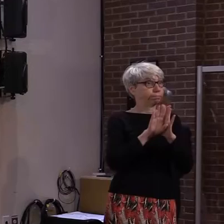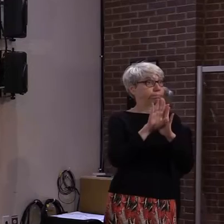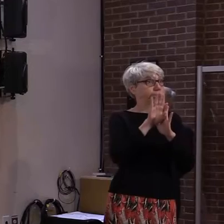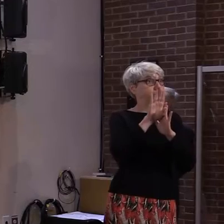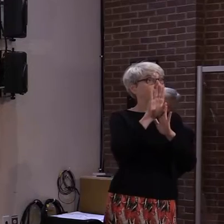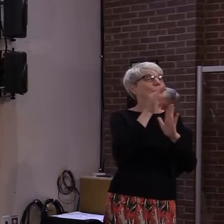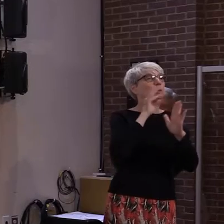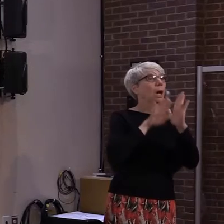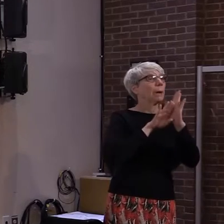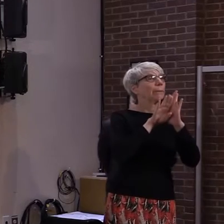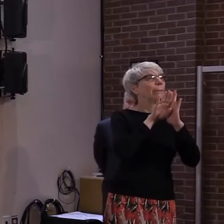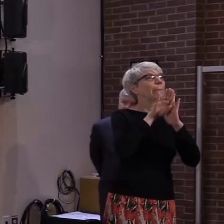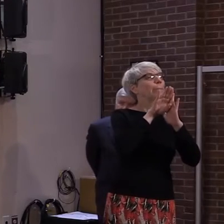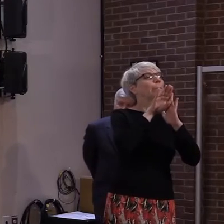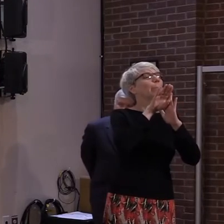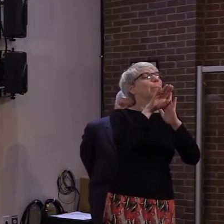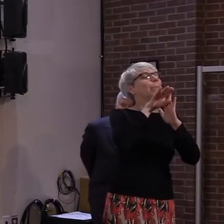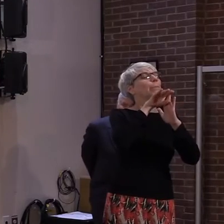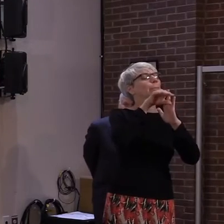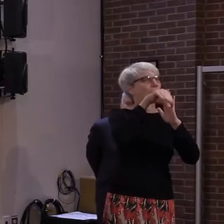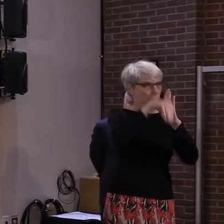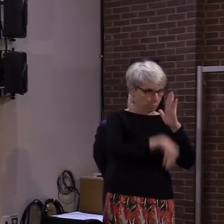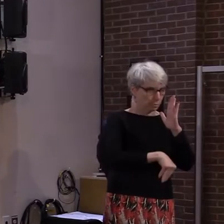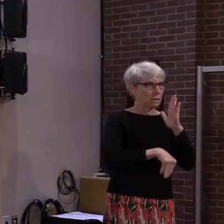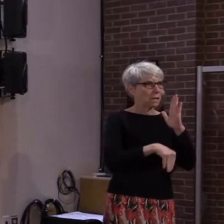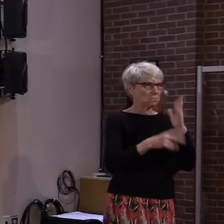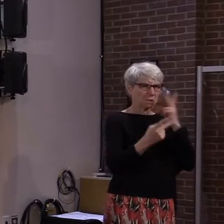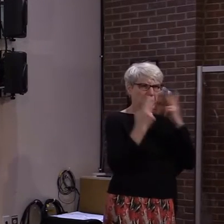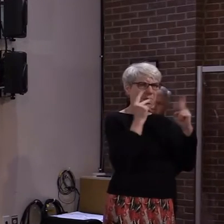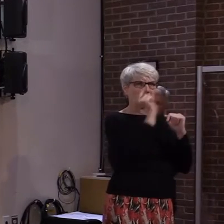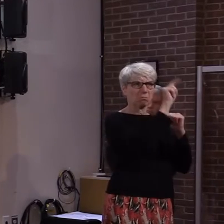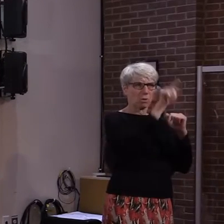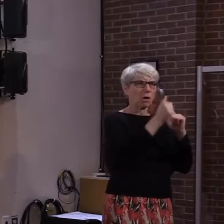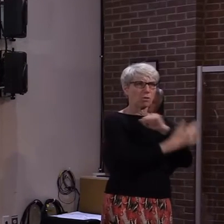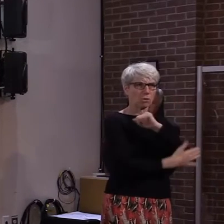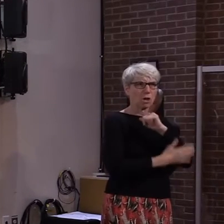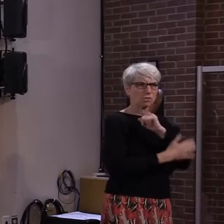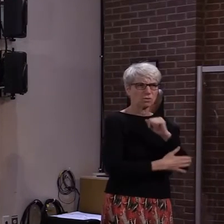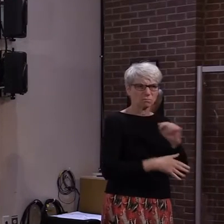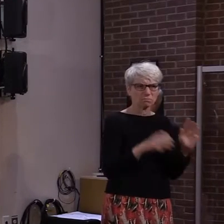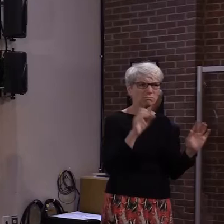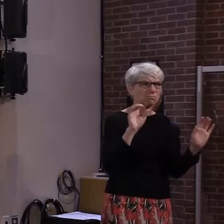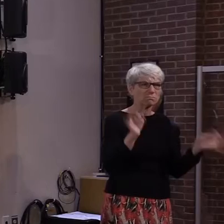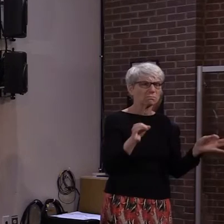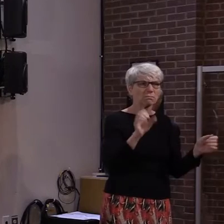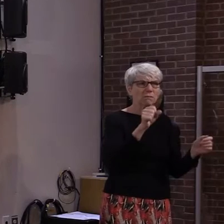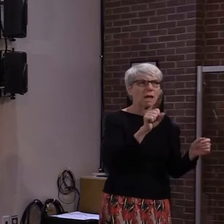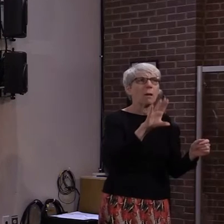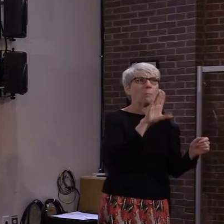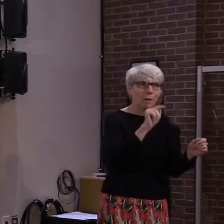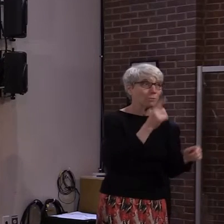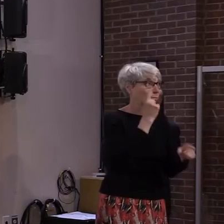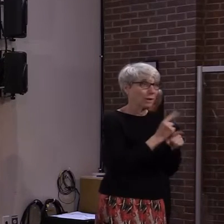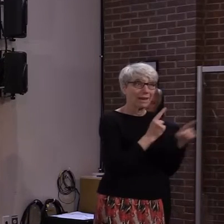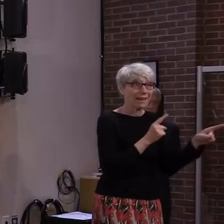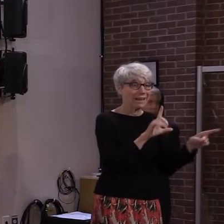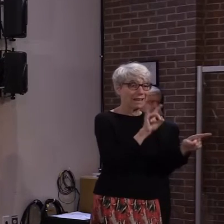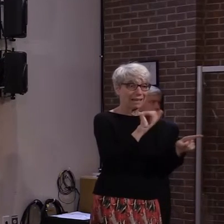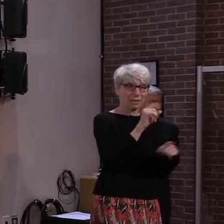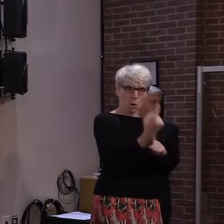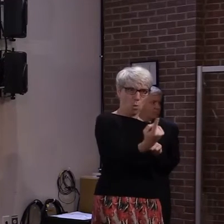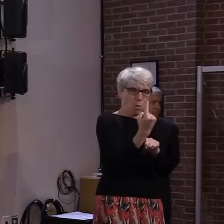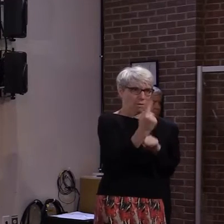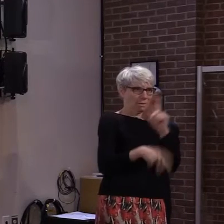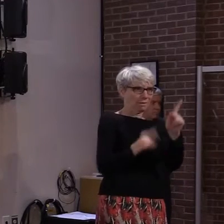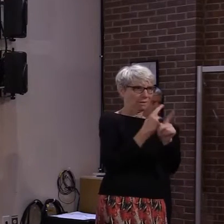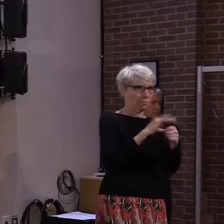taught us. But we have been very steadfast in saying we're most concerned about the fall and winter when people are going to be indoors again in